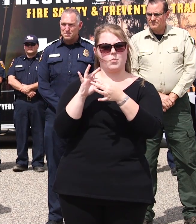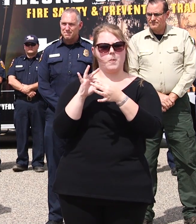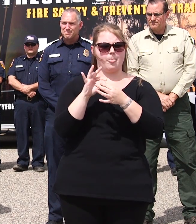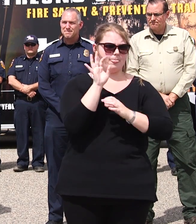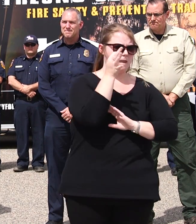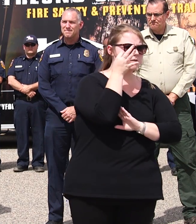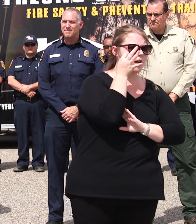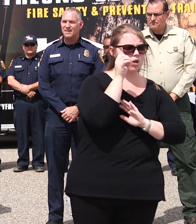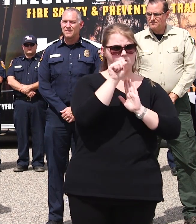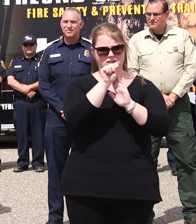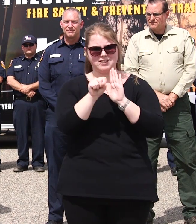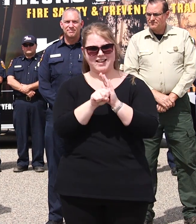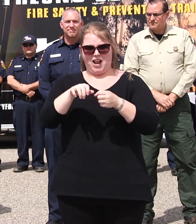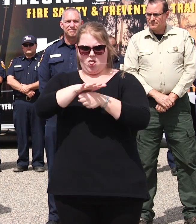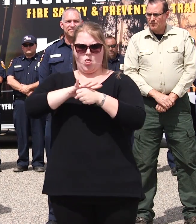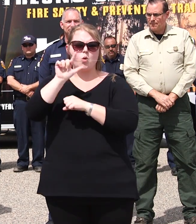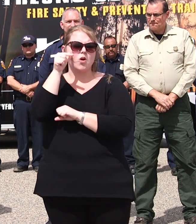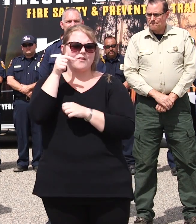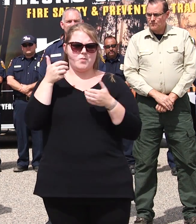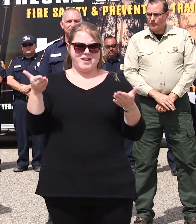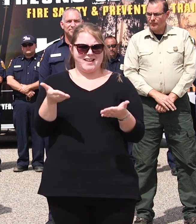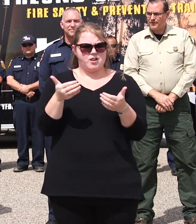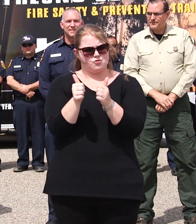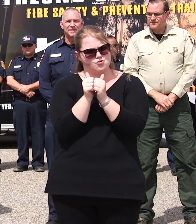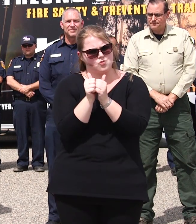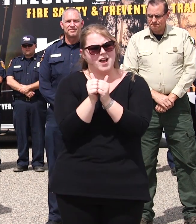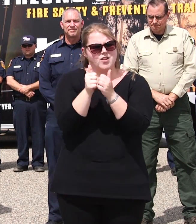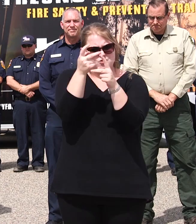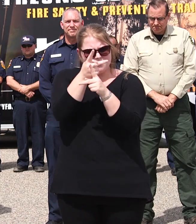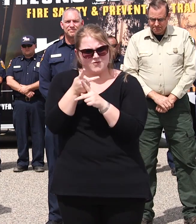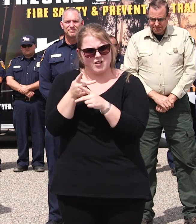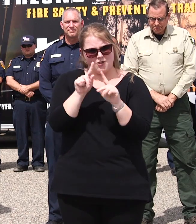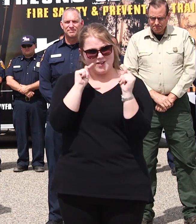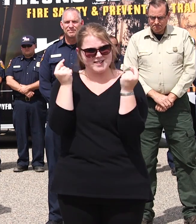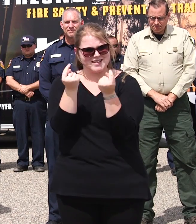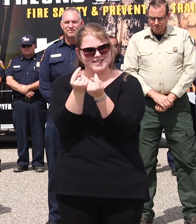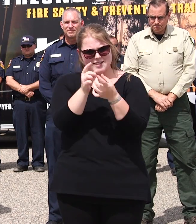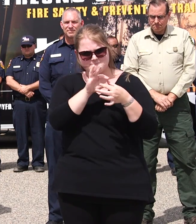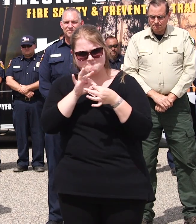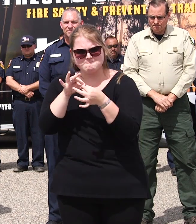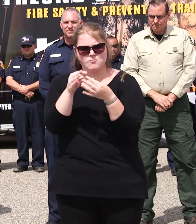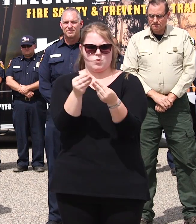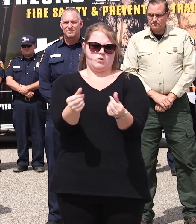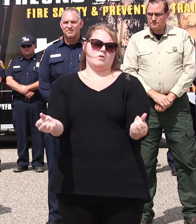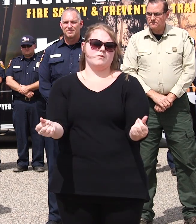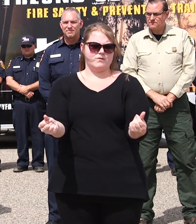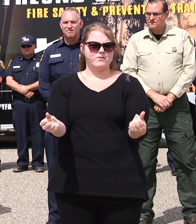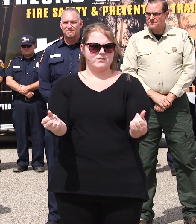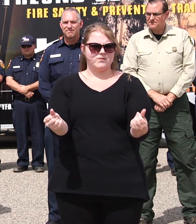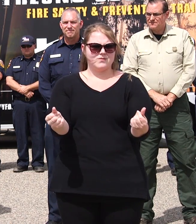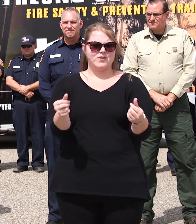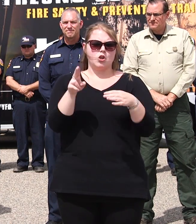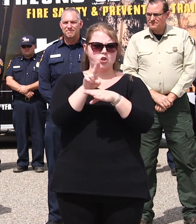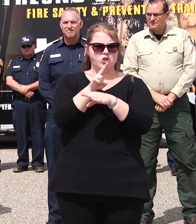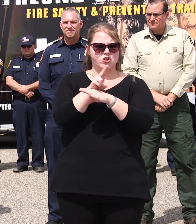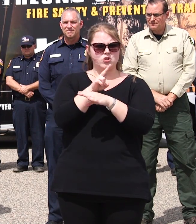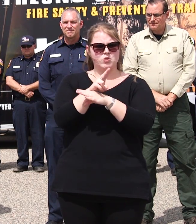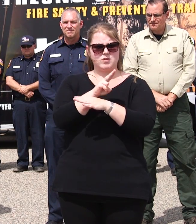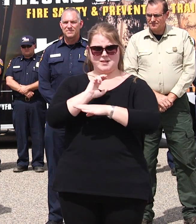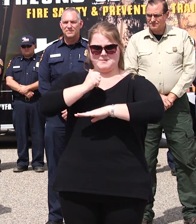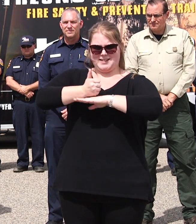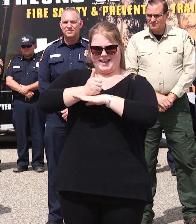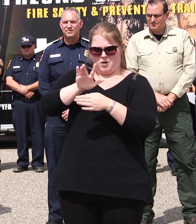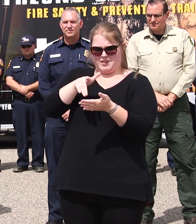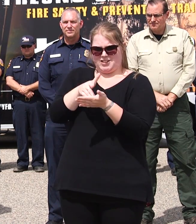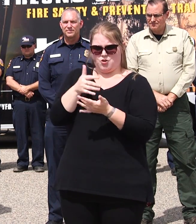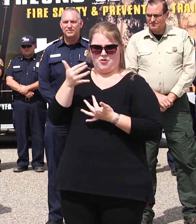federal, state, and local government, to look at collectively what can we do as a team. Using prescribed fire, there's a prescribed